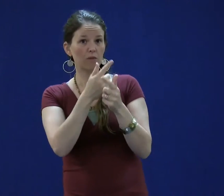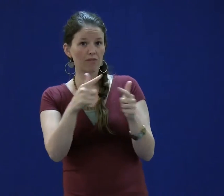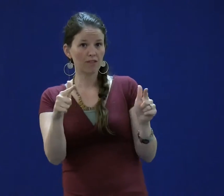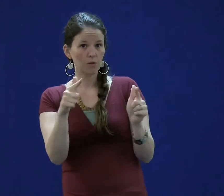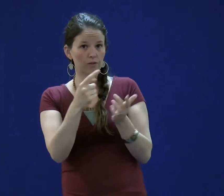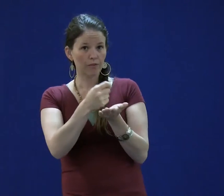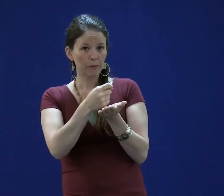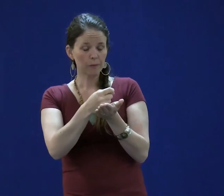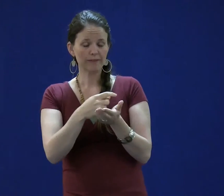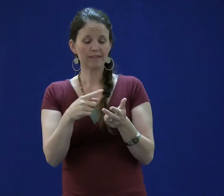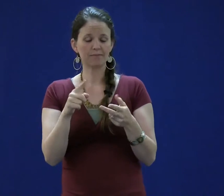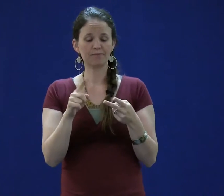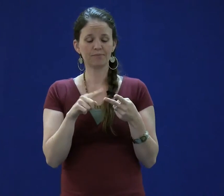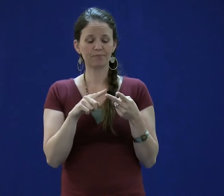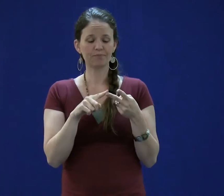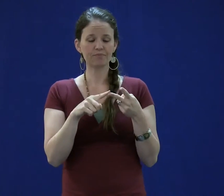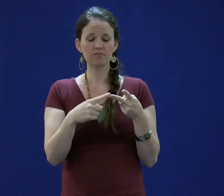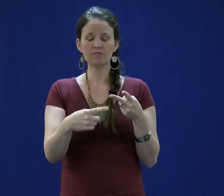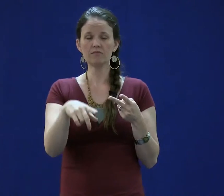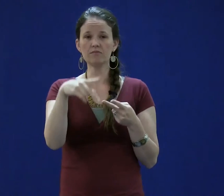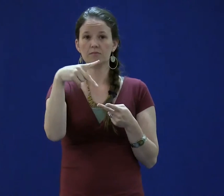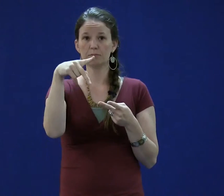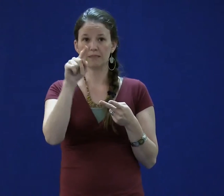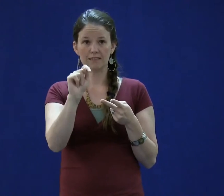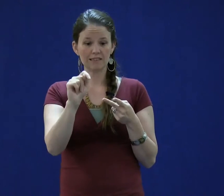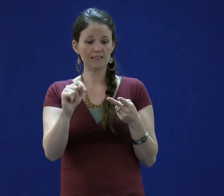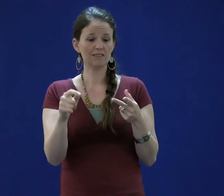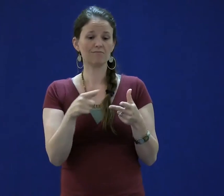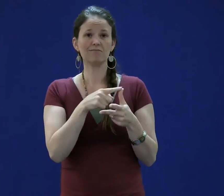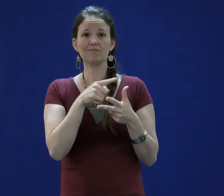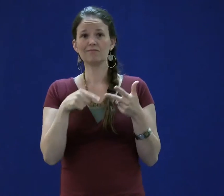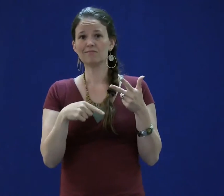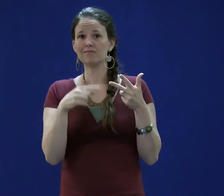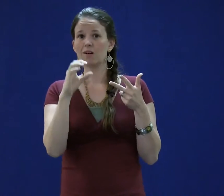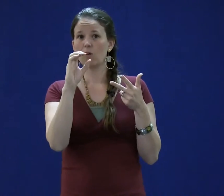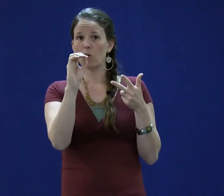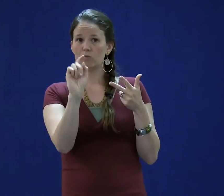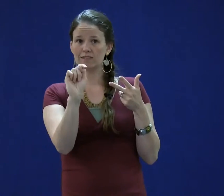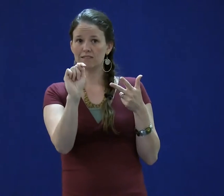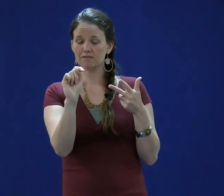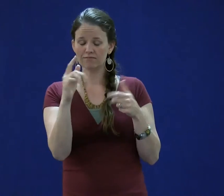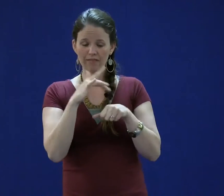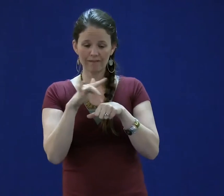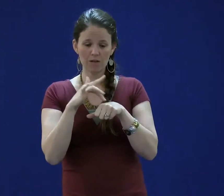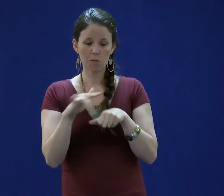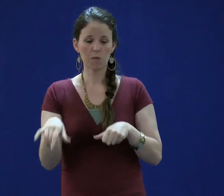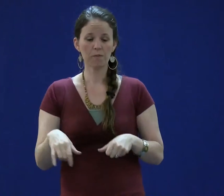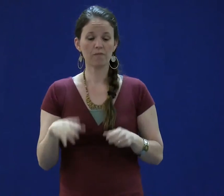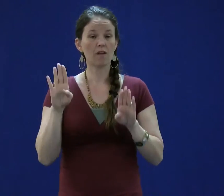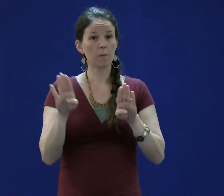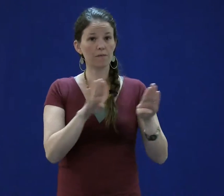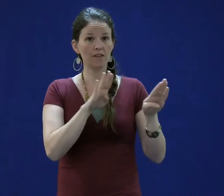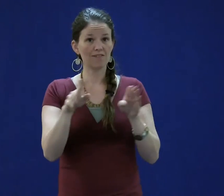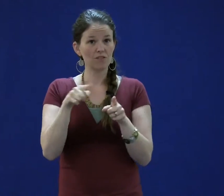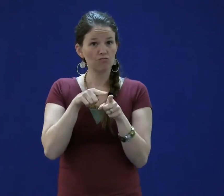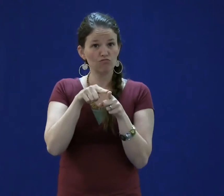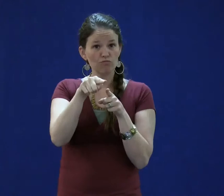Our program includes a speech-language therapist, physical therapy, occupational therapy